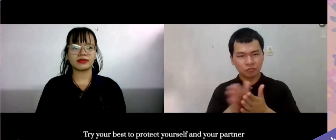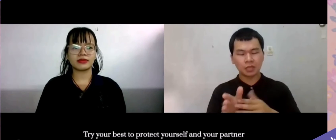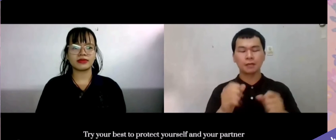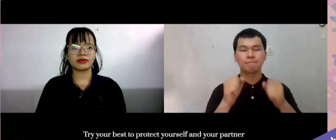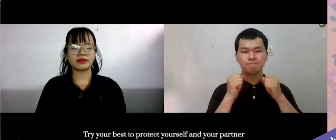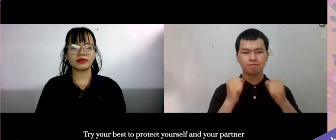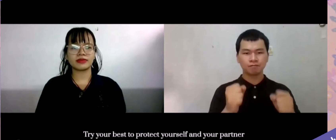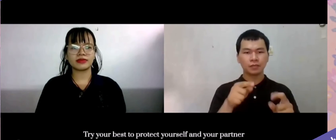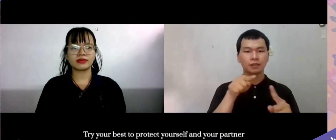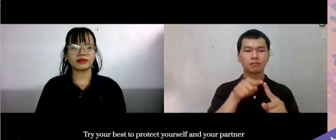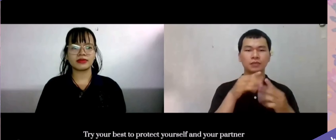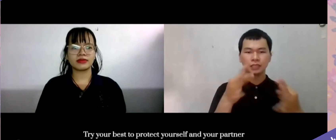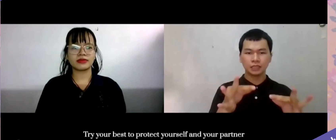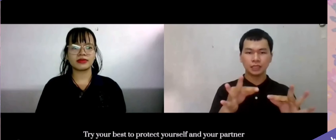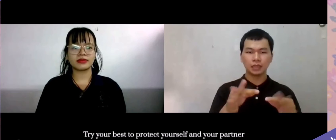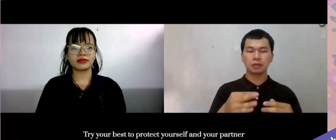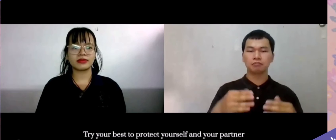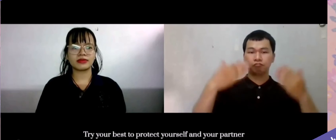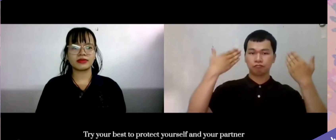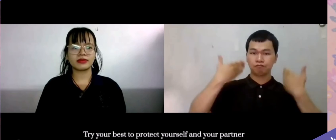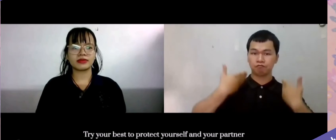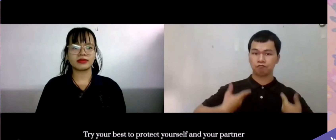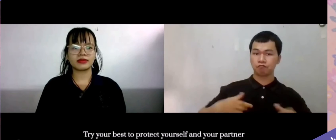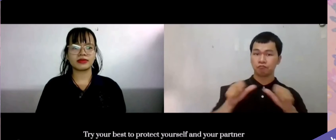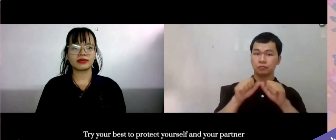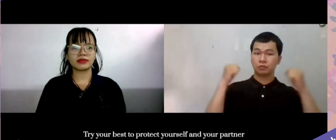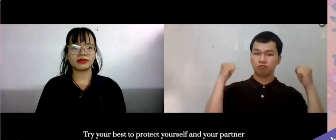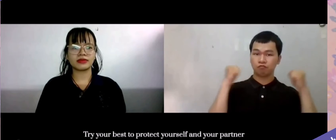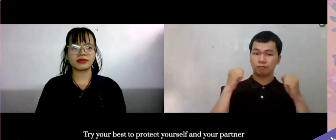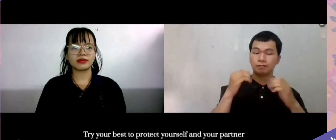So try your best to protect yourself and your partner.